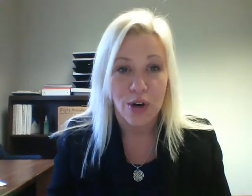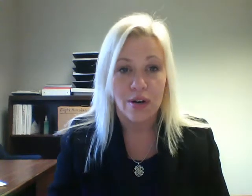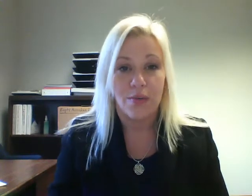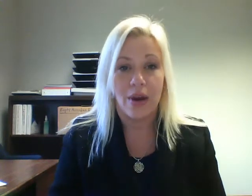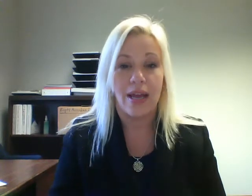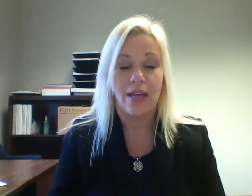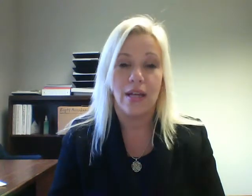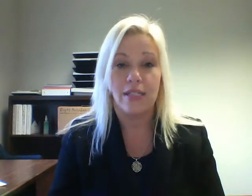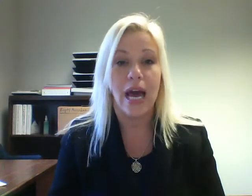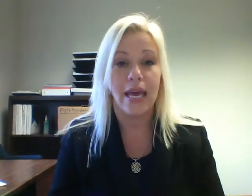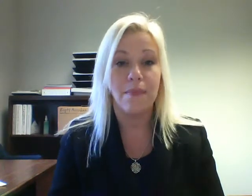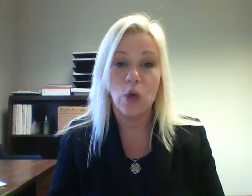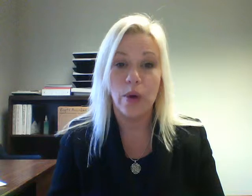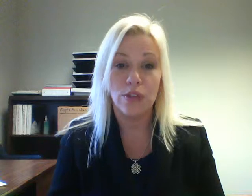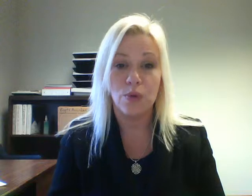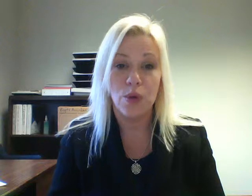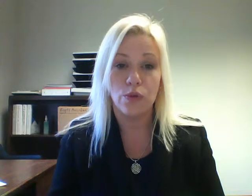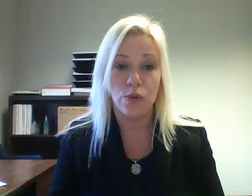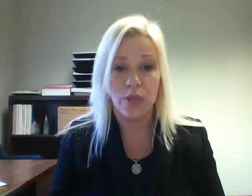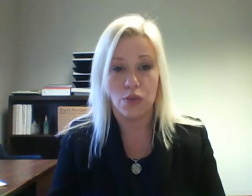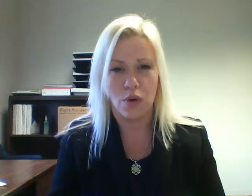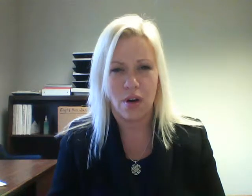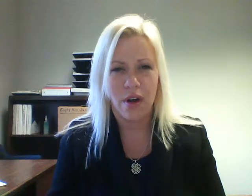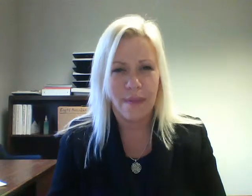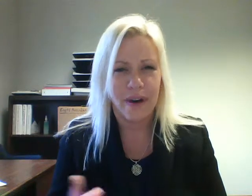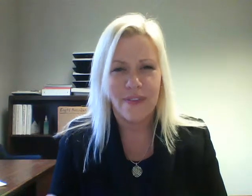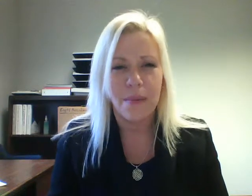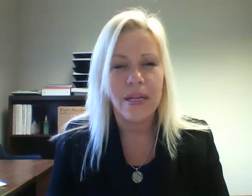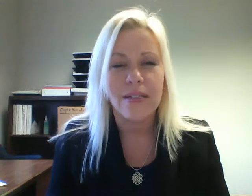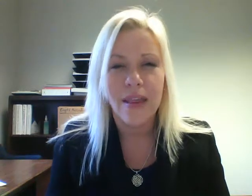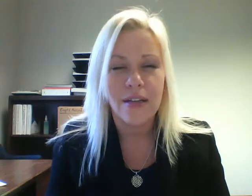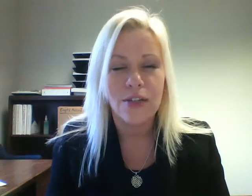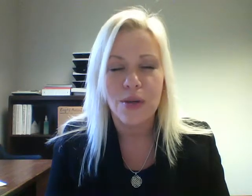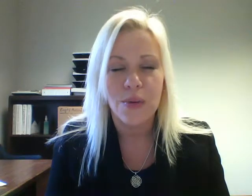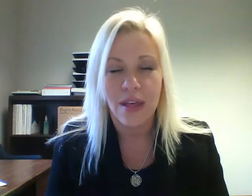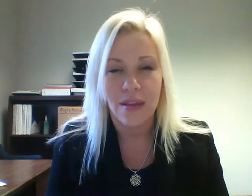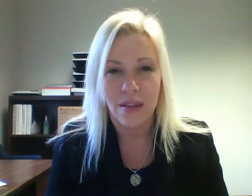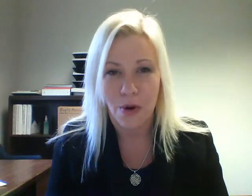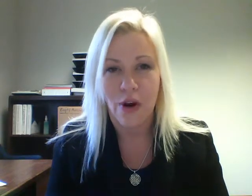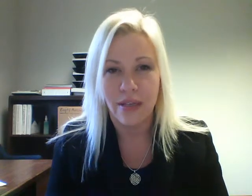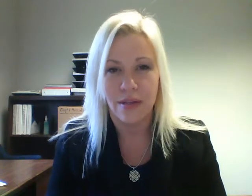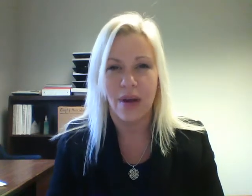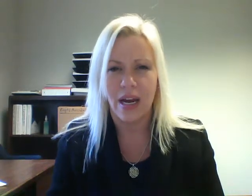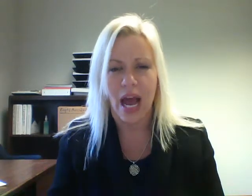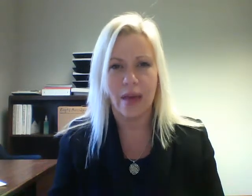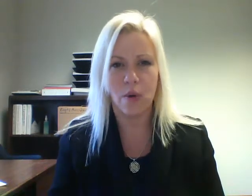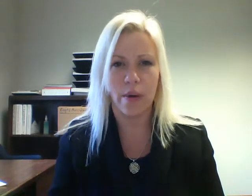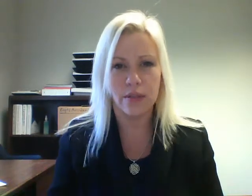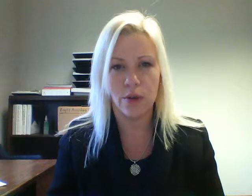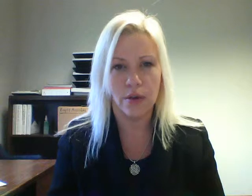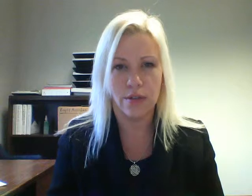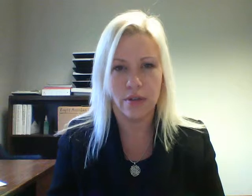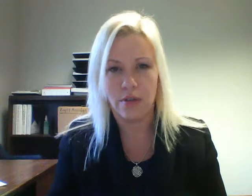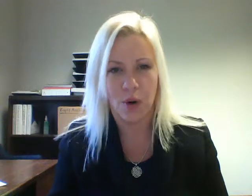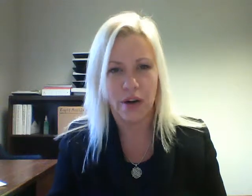word, right? It's I am going to go to the store. But if anybody said that to you, you would think that they were crazy, right? I am going to go to the store. You're